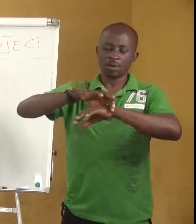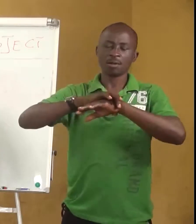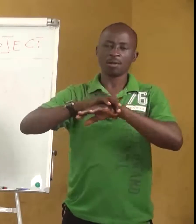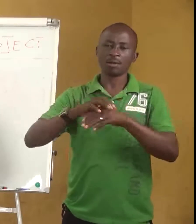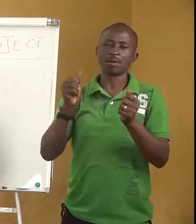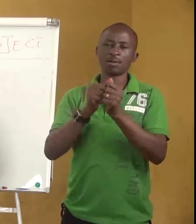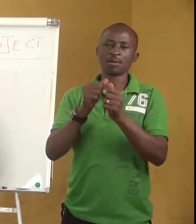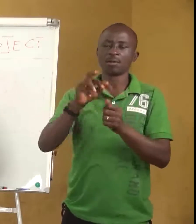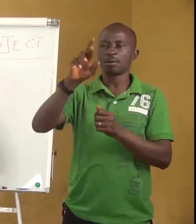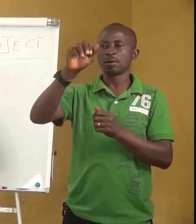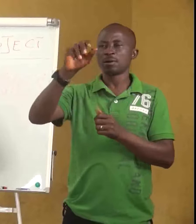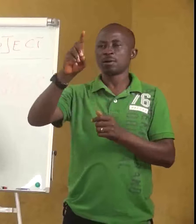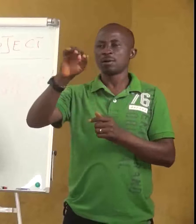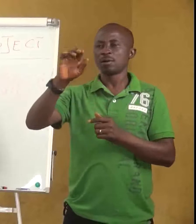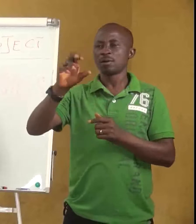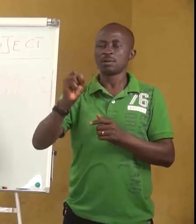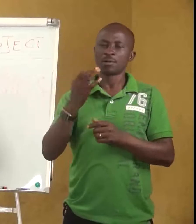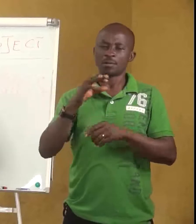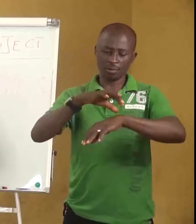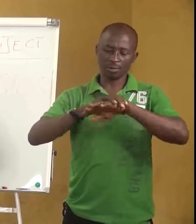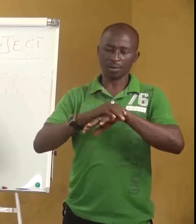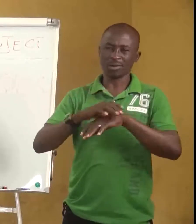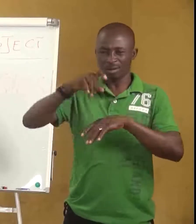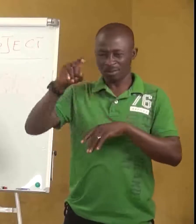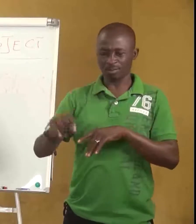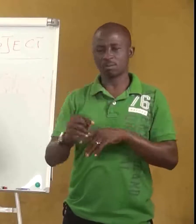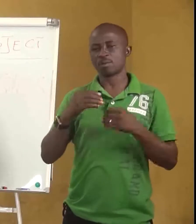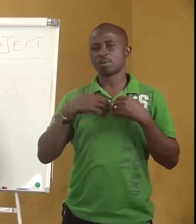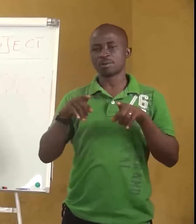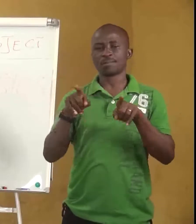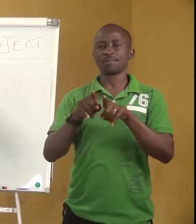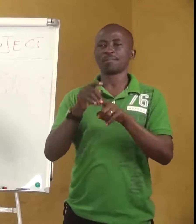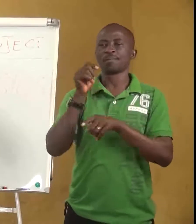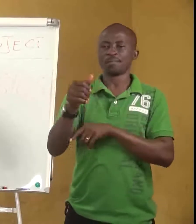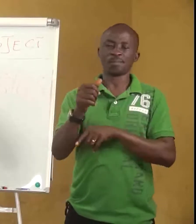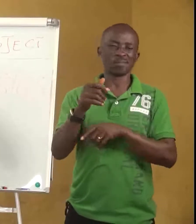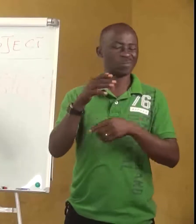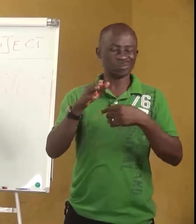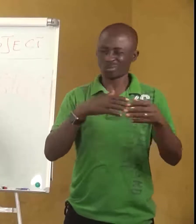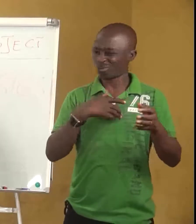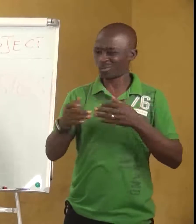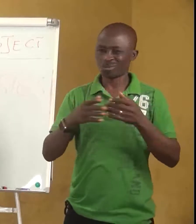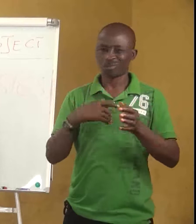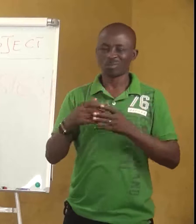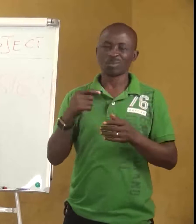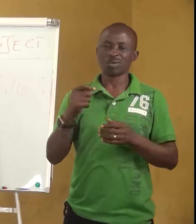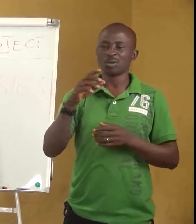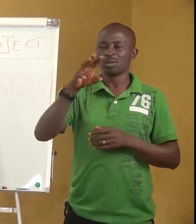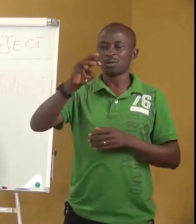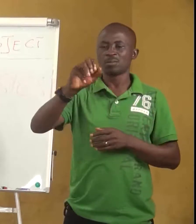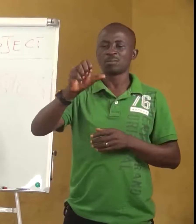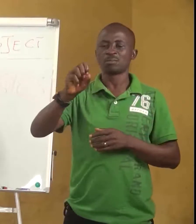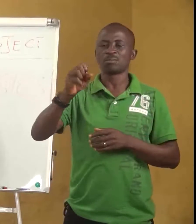the radius of the Earth. Then they must have the same speed, no matter the mass of the